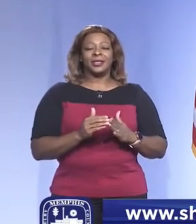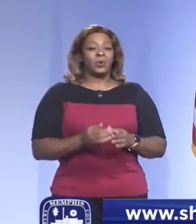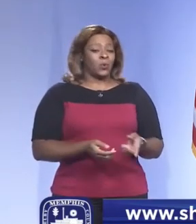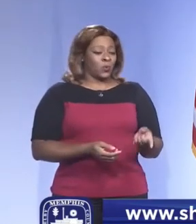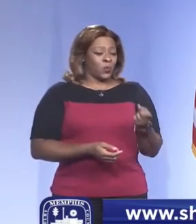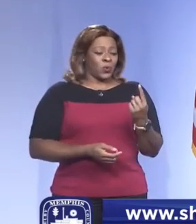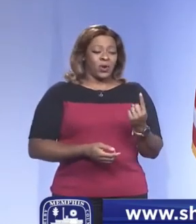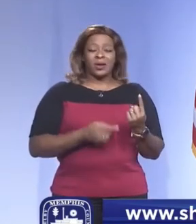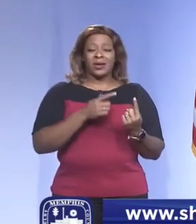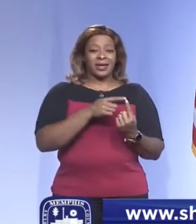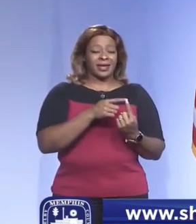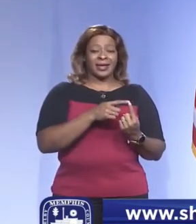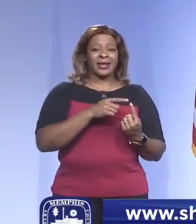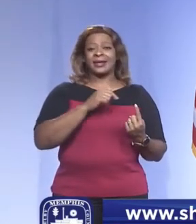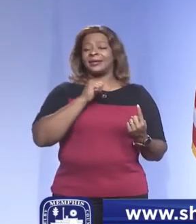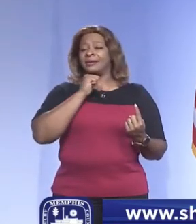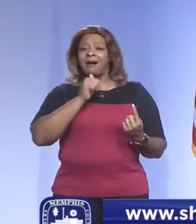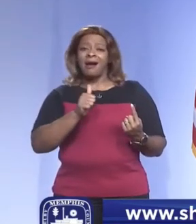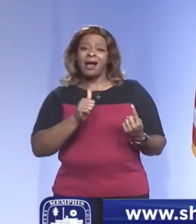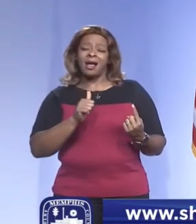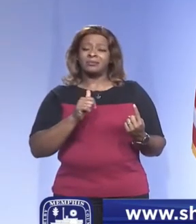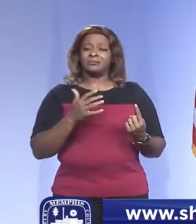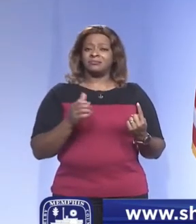one not necessarily